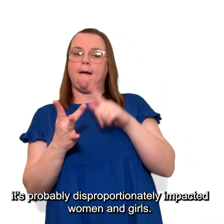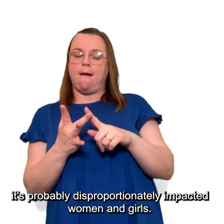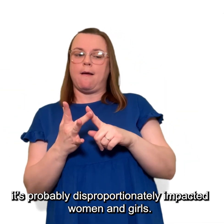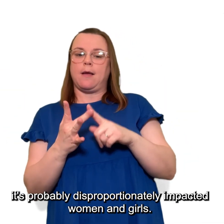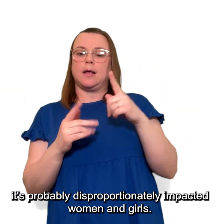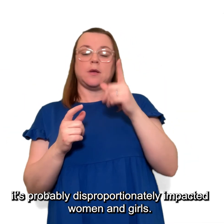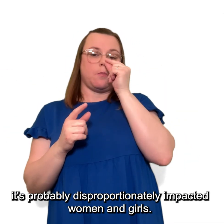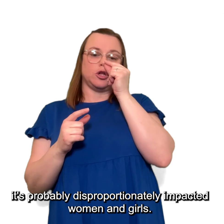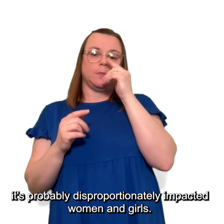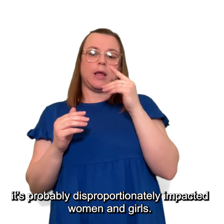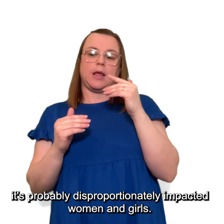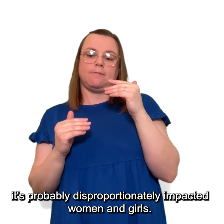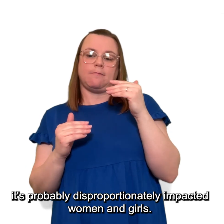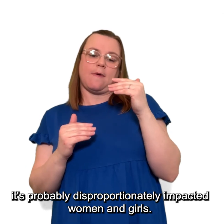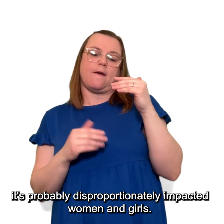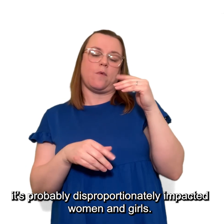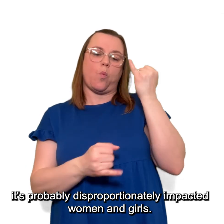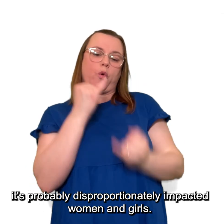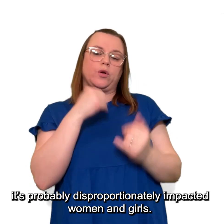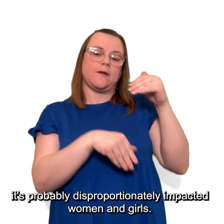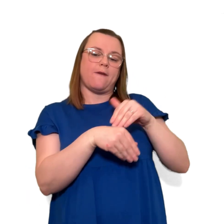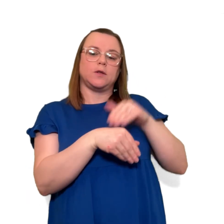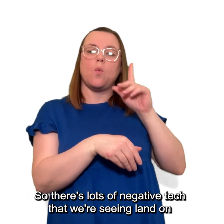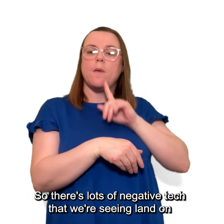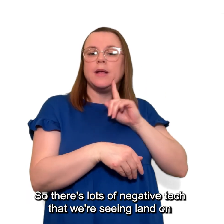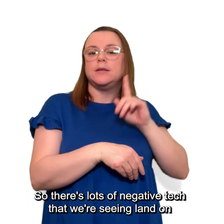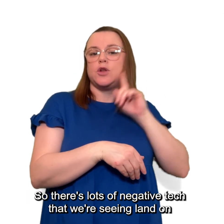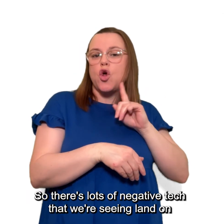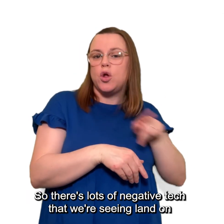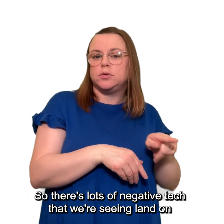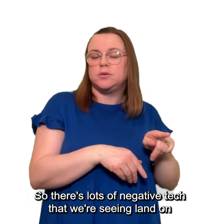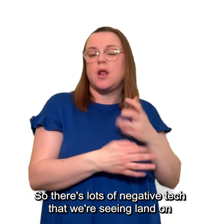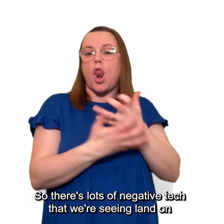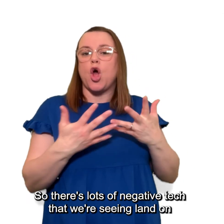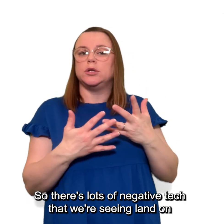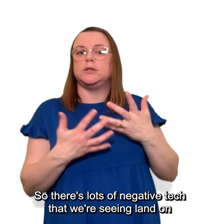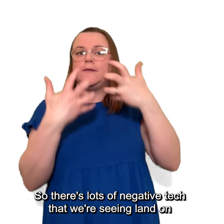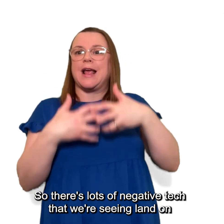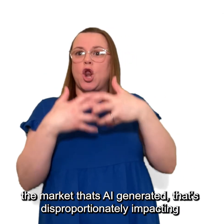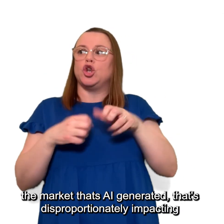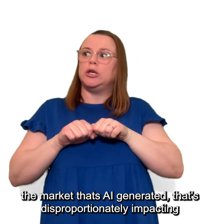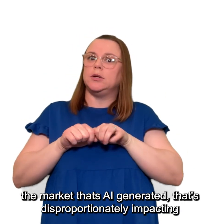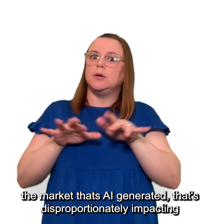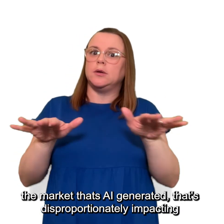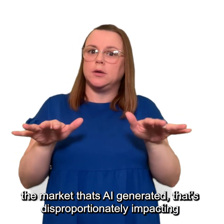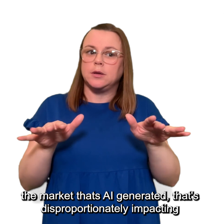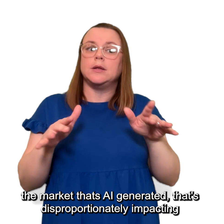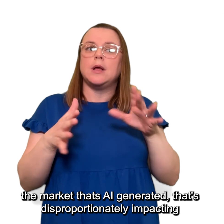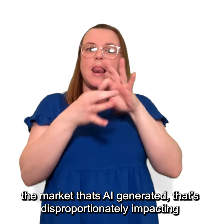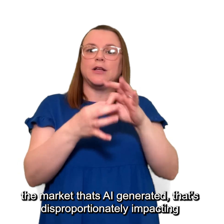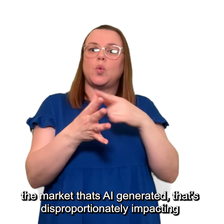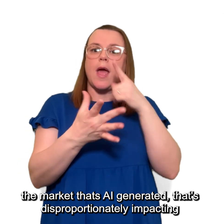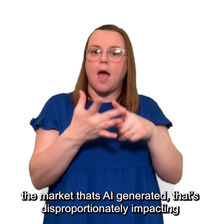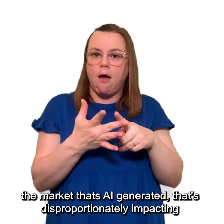that it's probably disproportionately impacting women and girls. So there's lots of negative tech that we're seeing land on the market that's